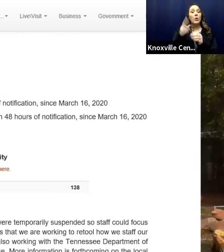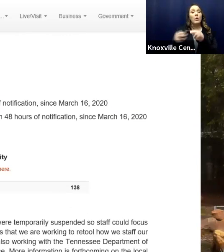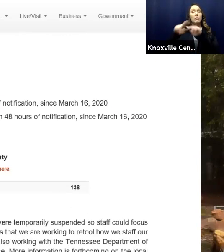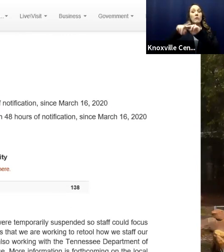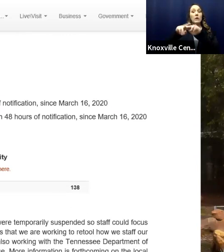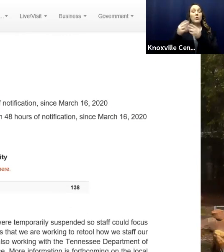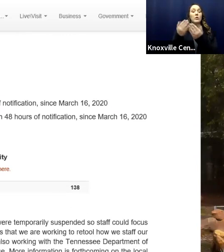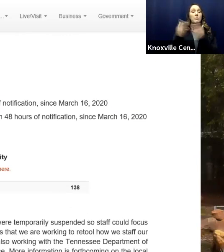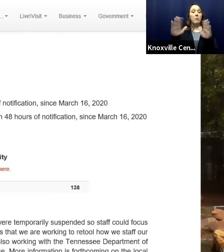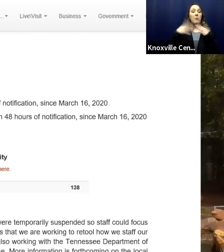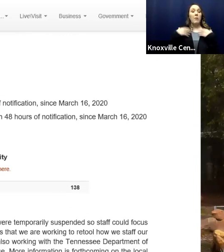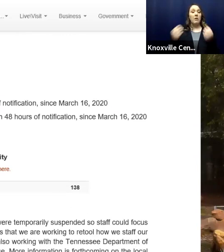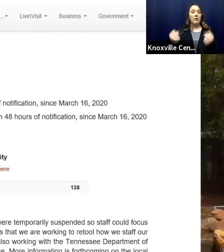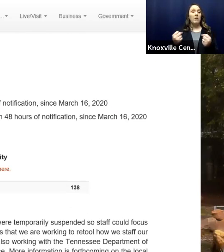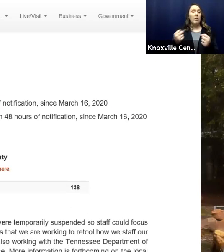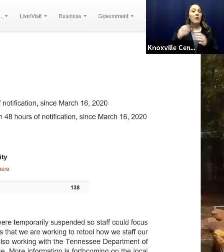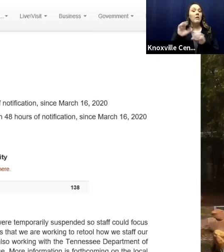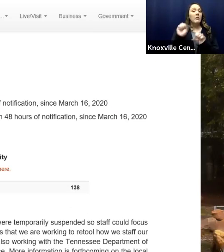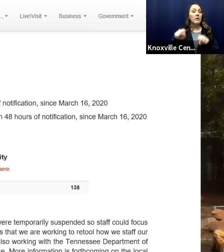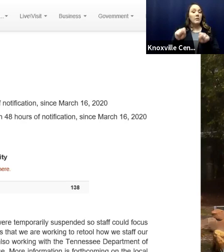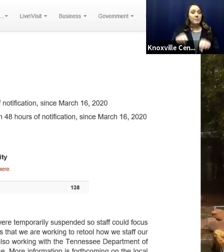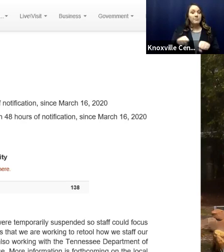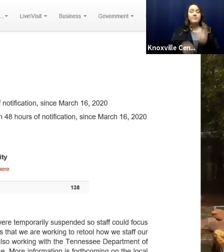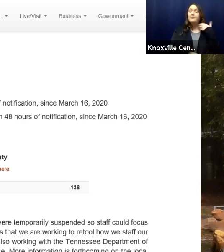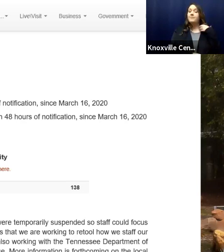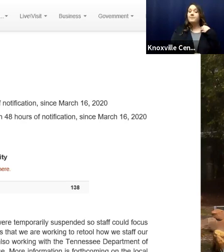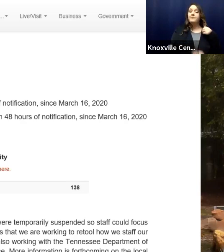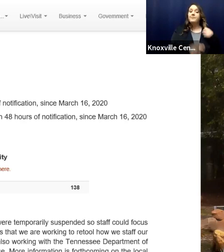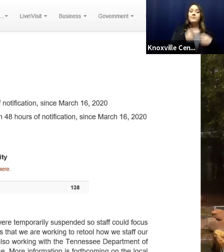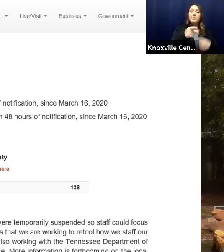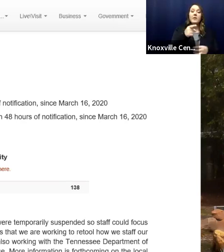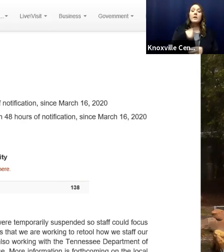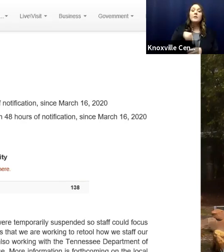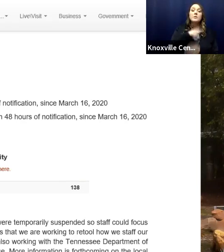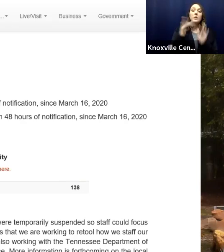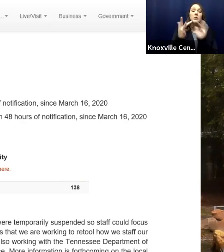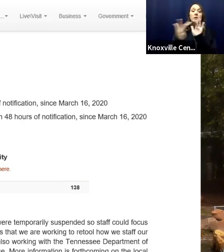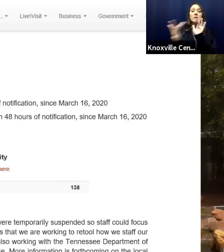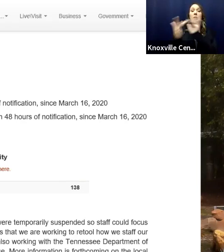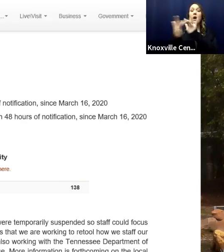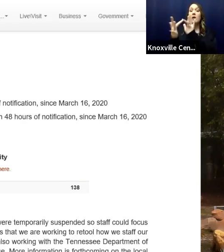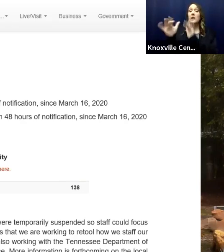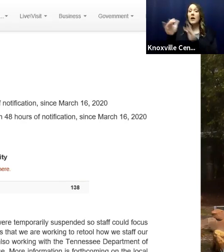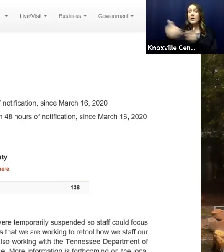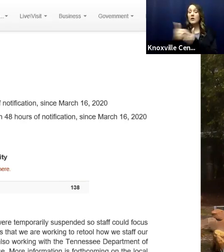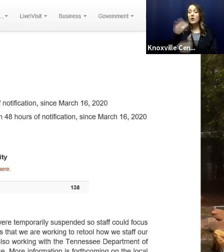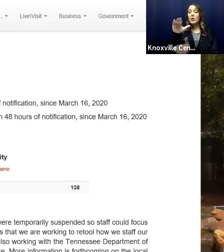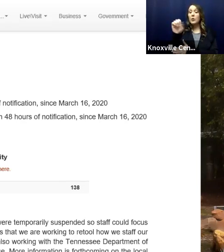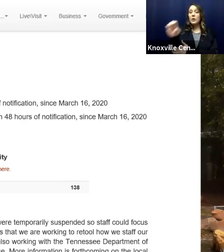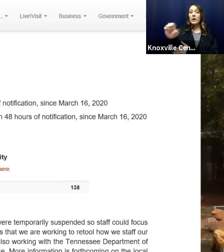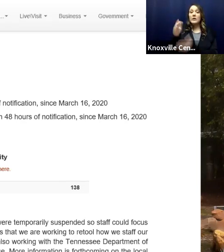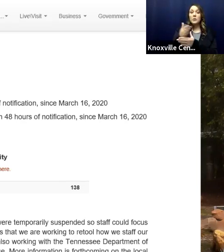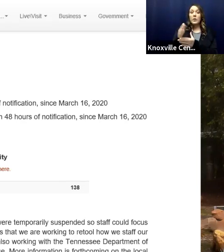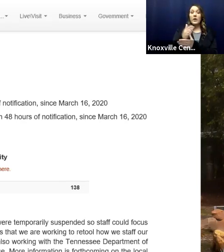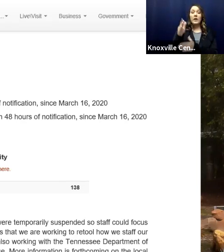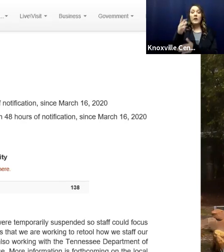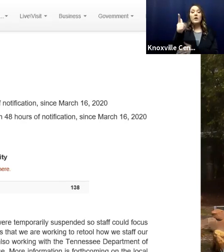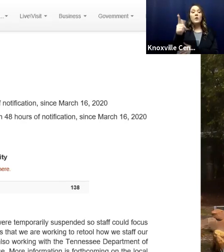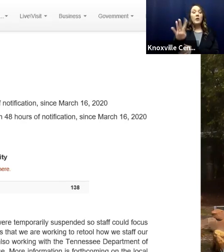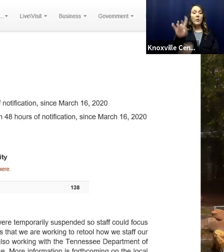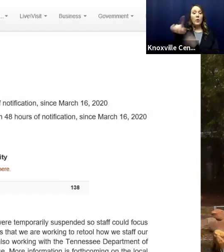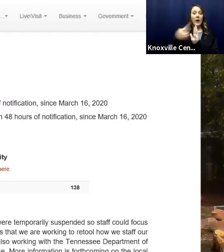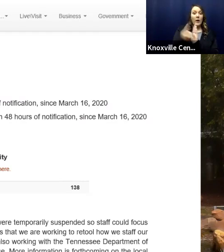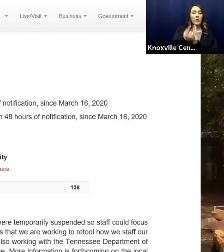capability. For this benchmark, we aim to reach out to cases within 24 hours and close contacts within 48